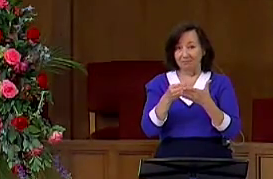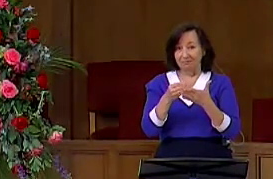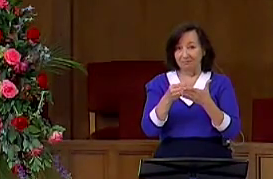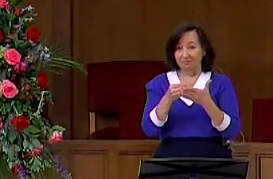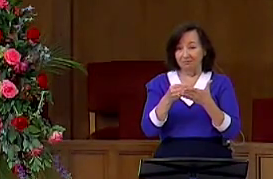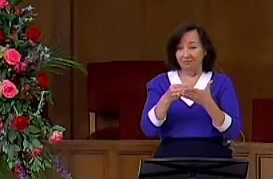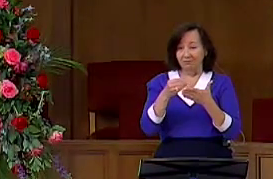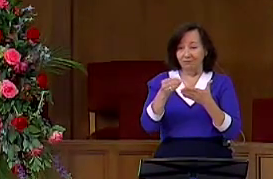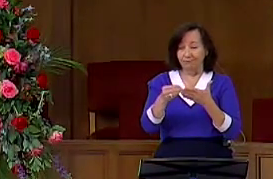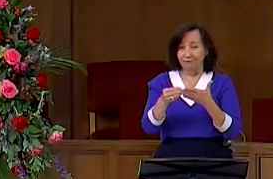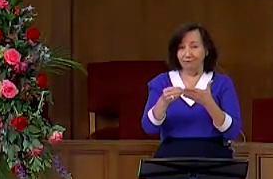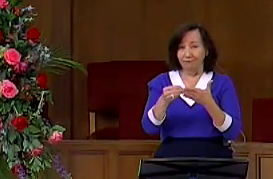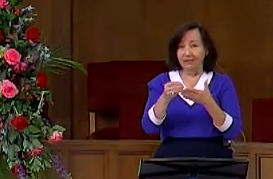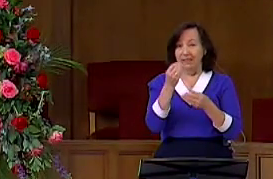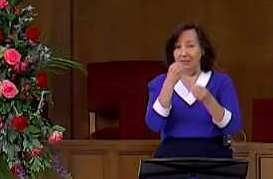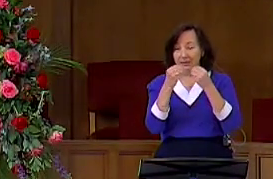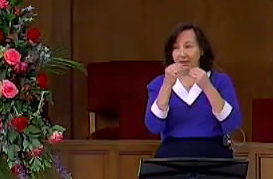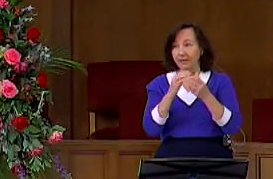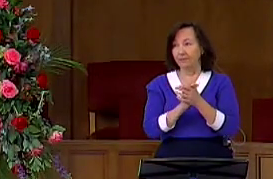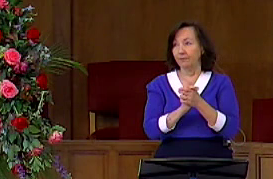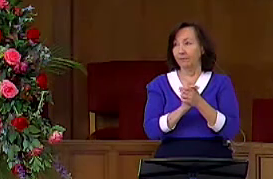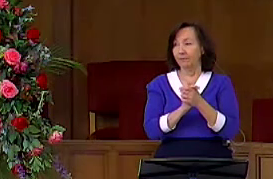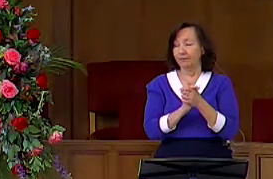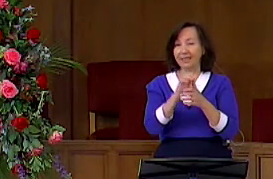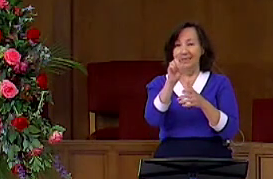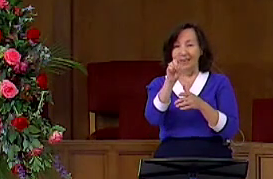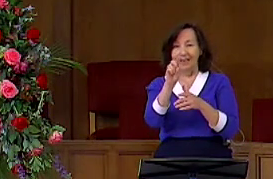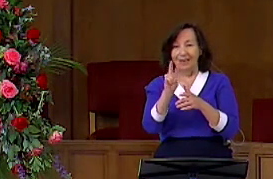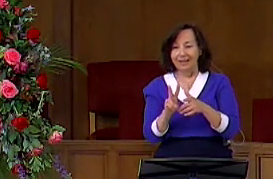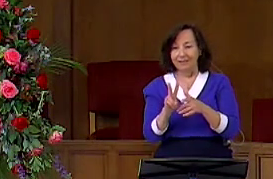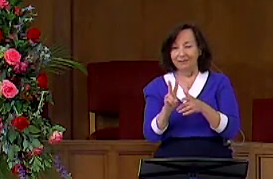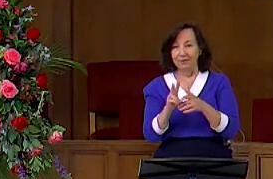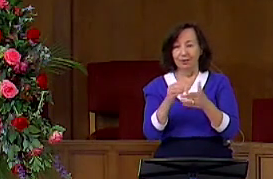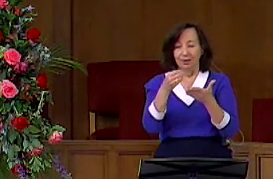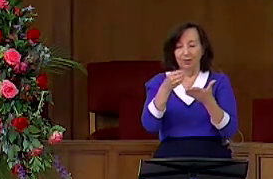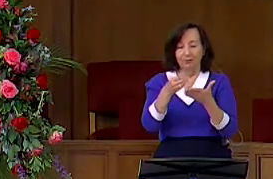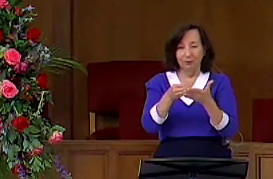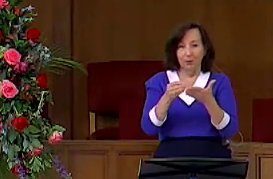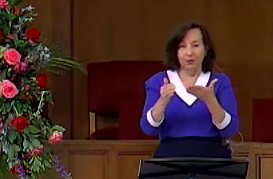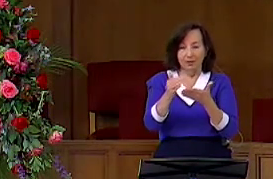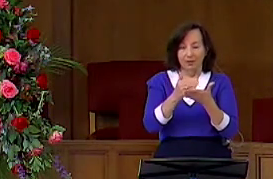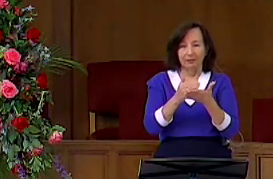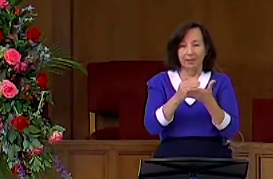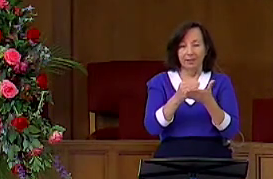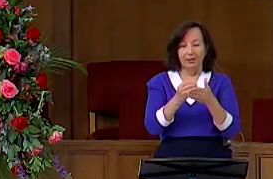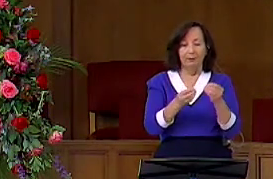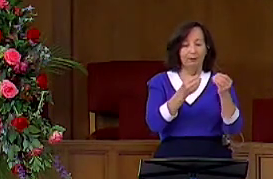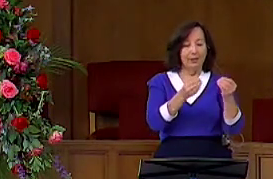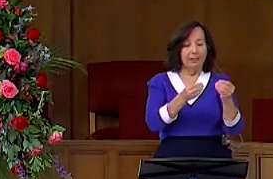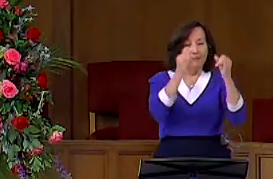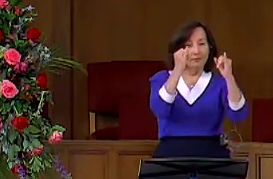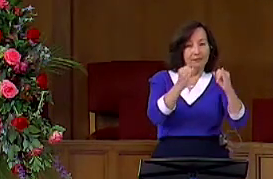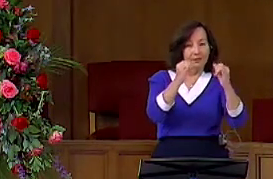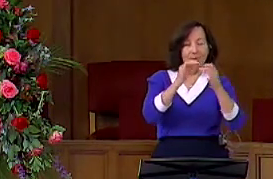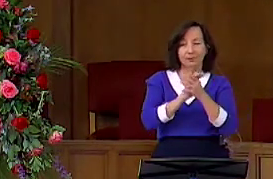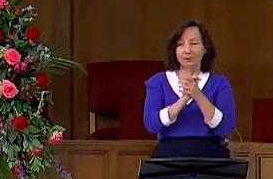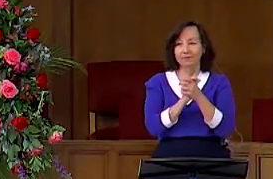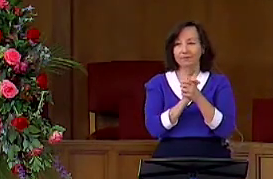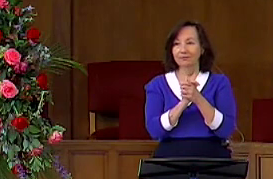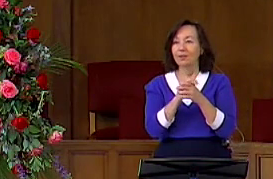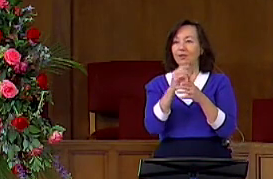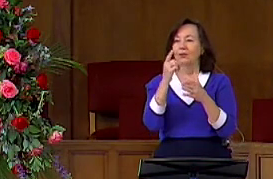to eat? Imagine half of your salary going to feeding these individuals. So what are